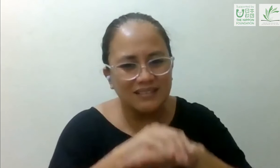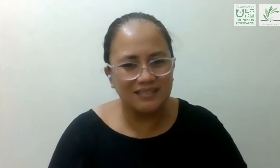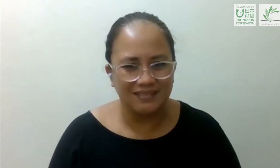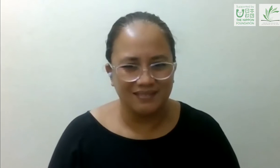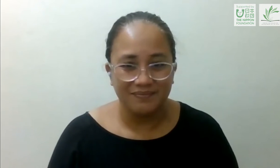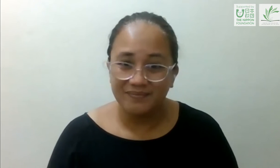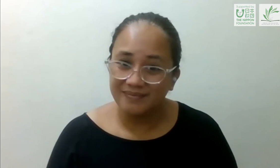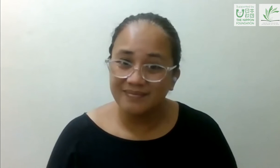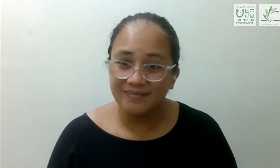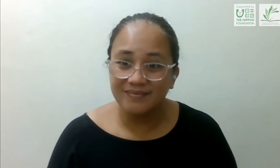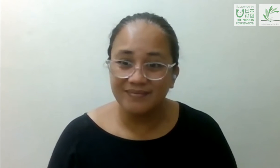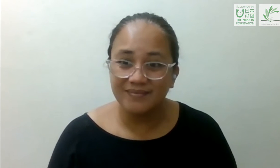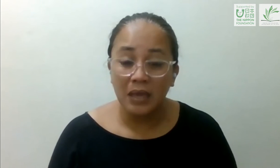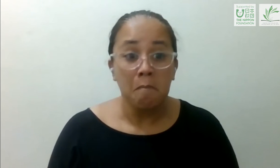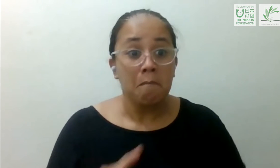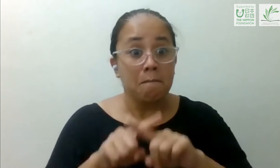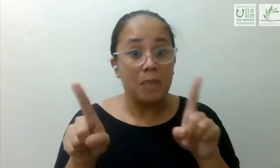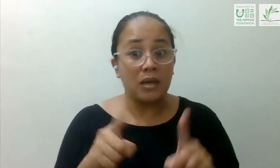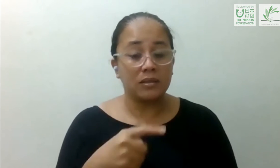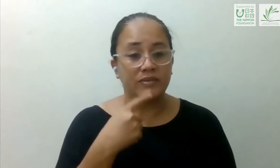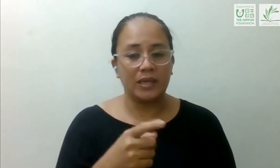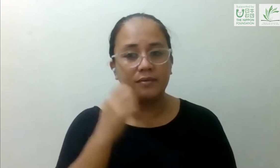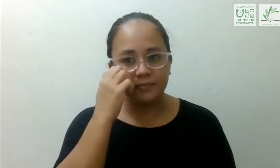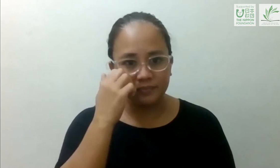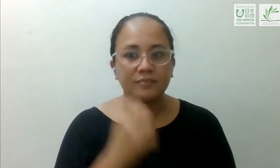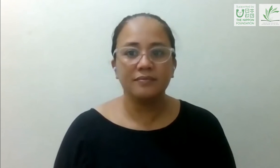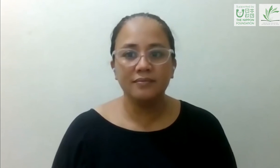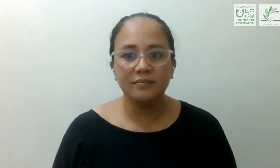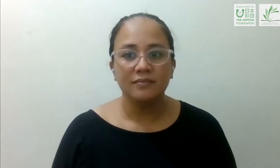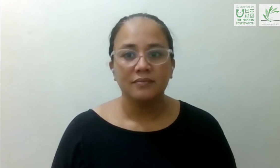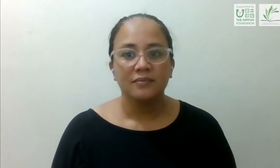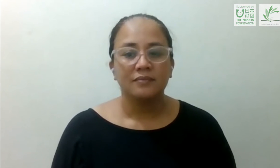Okay, but if you say, for example,